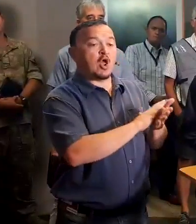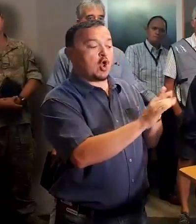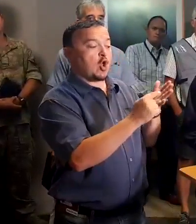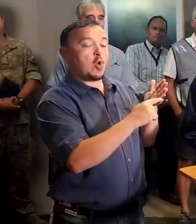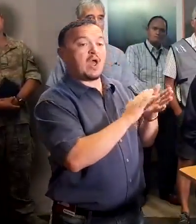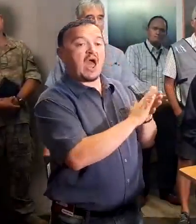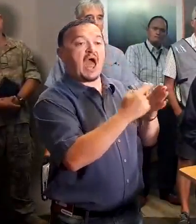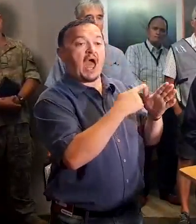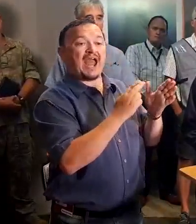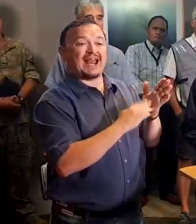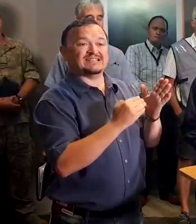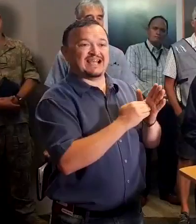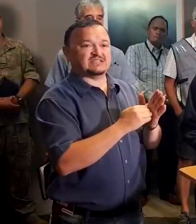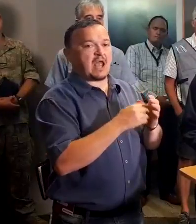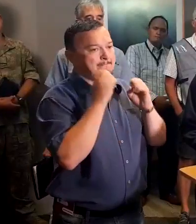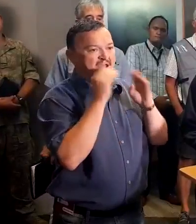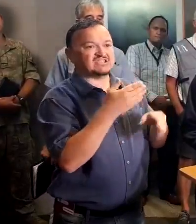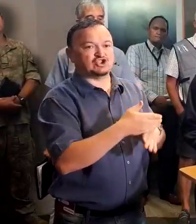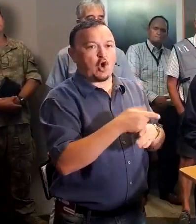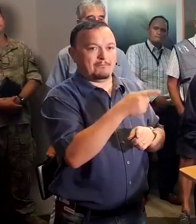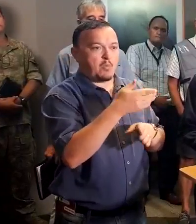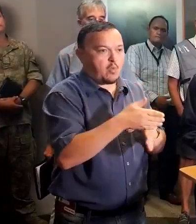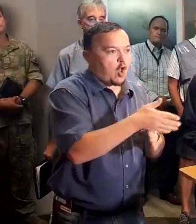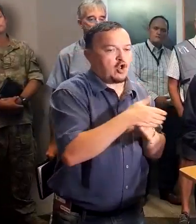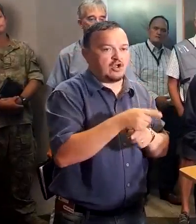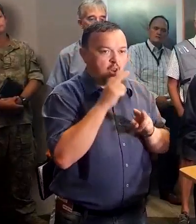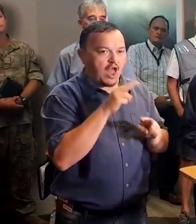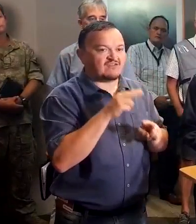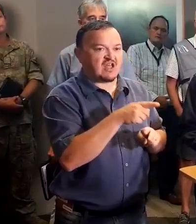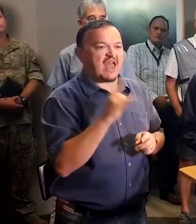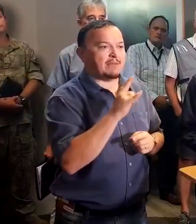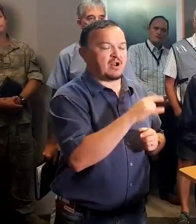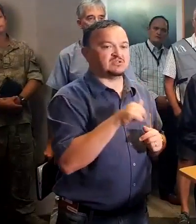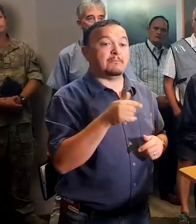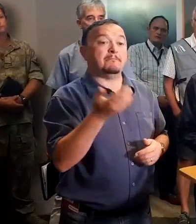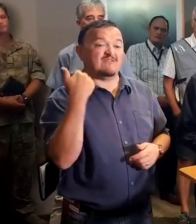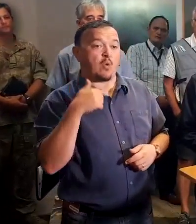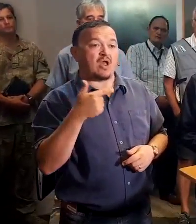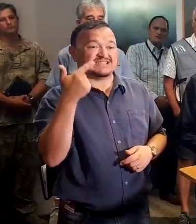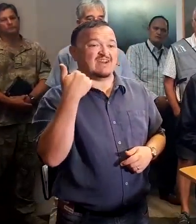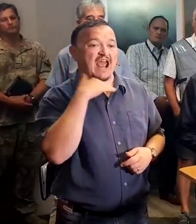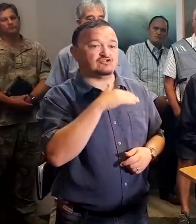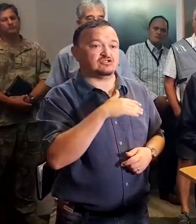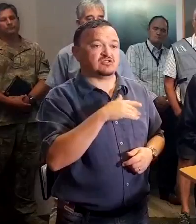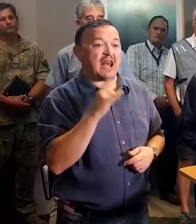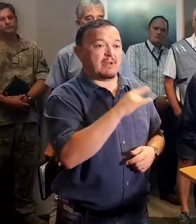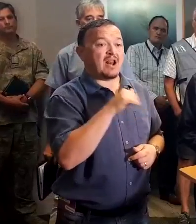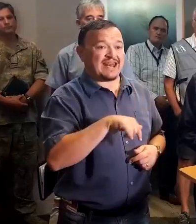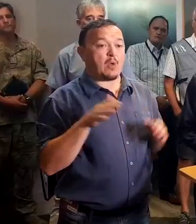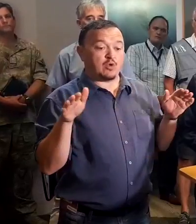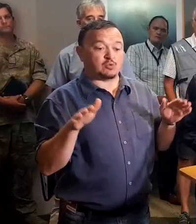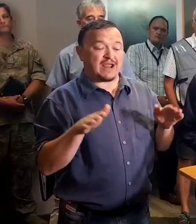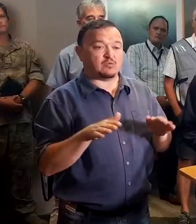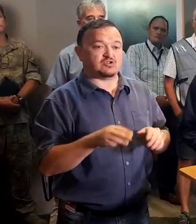job at the showgrounds. Many animals did return home yesterday, and the number of animals is down from 700 to approximately 300. Now, if